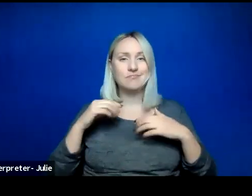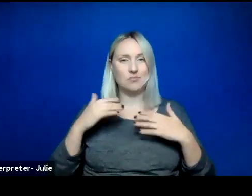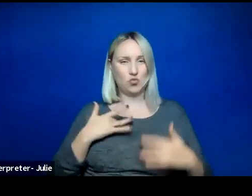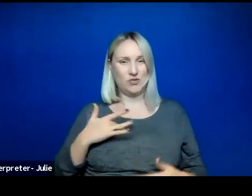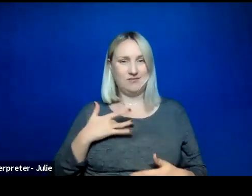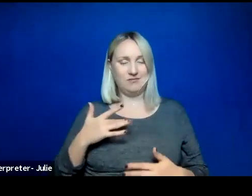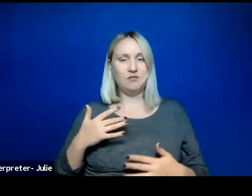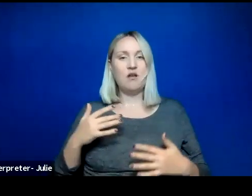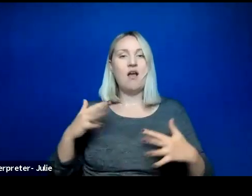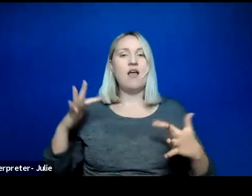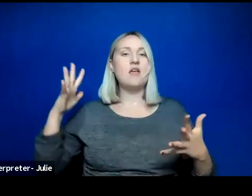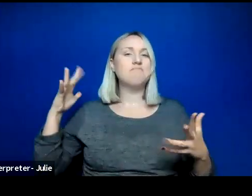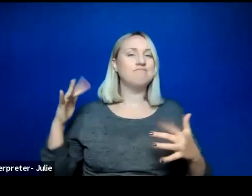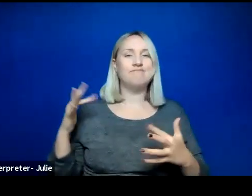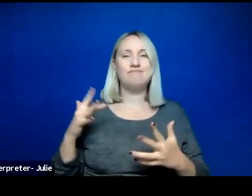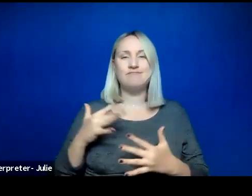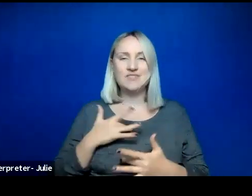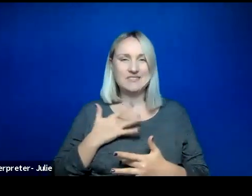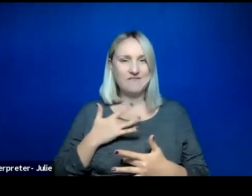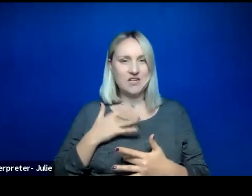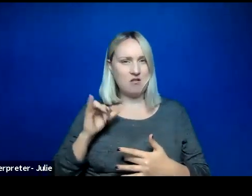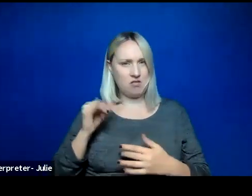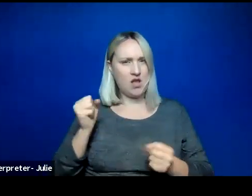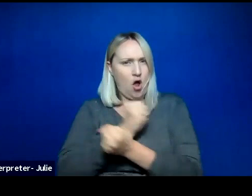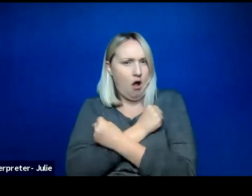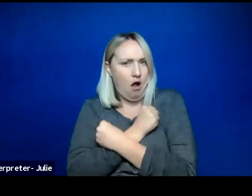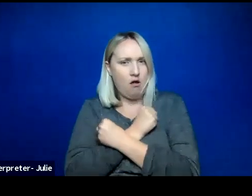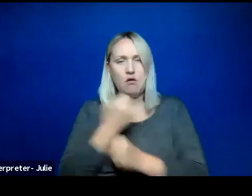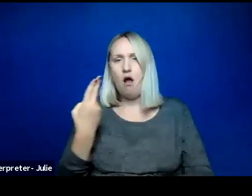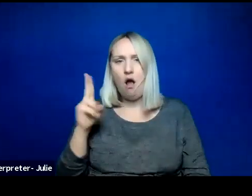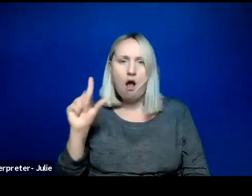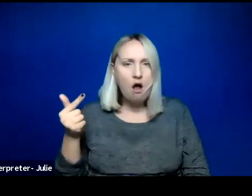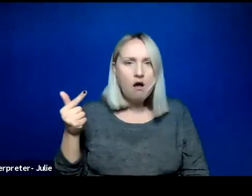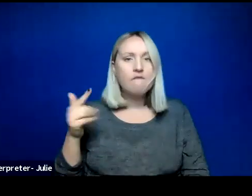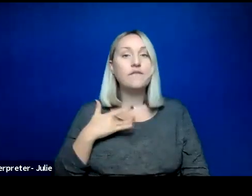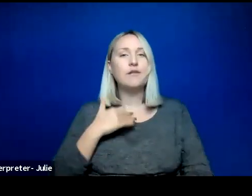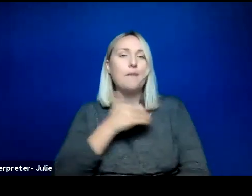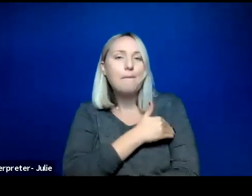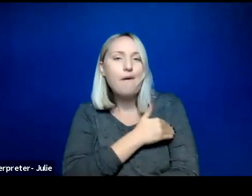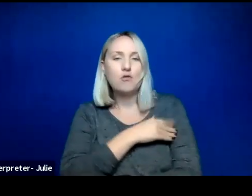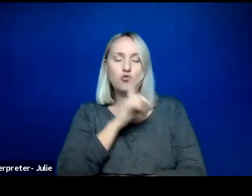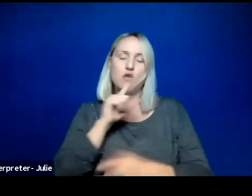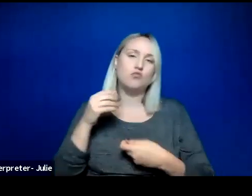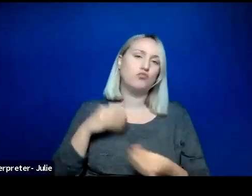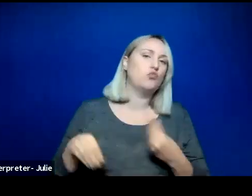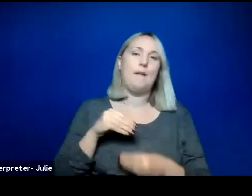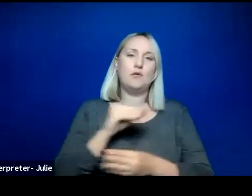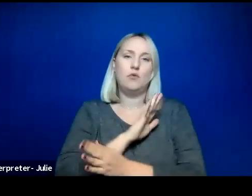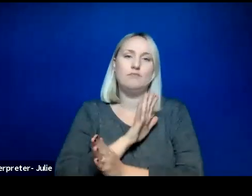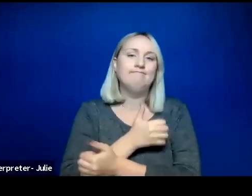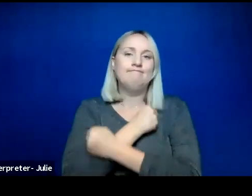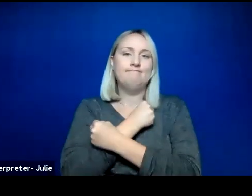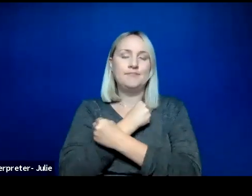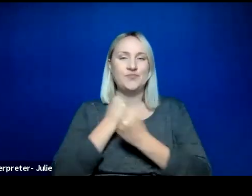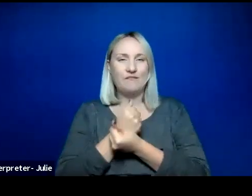then hug everything and really think of it like a hug. Your muscles of your body are wrapping around you,